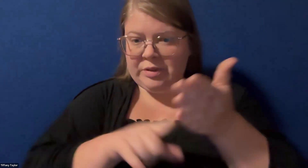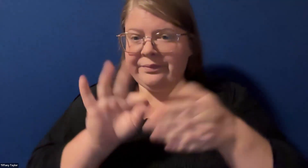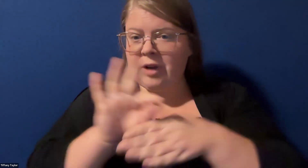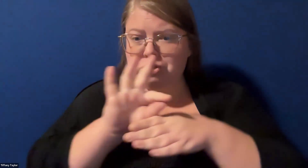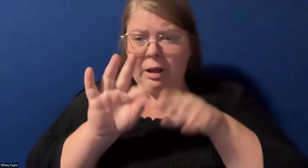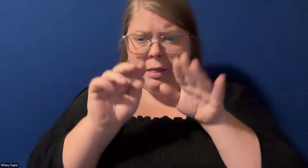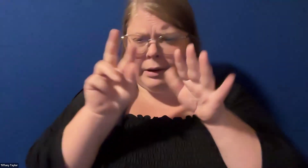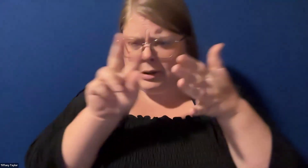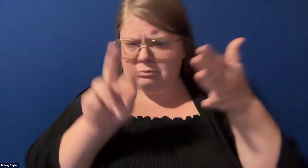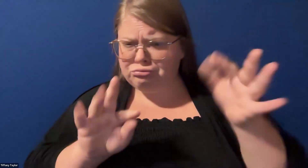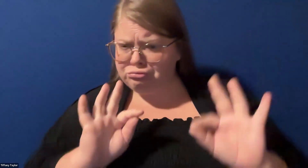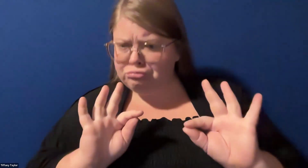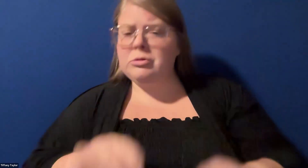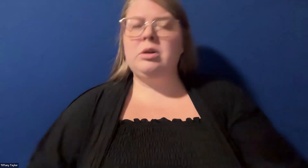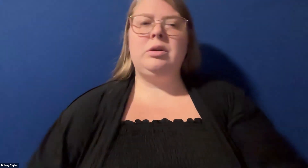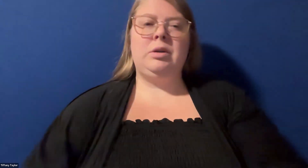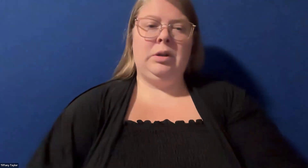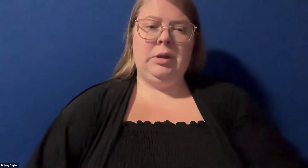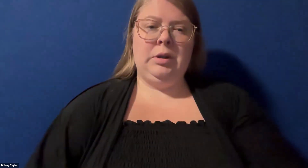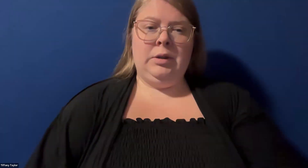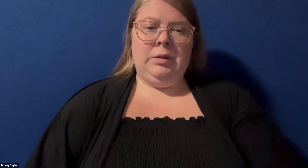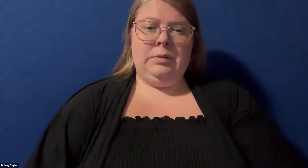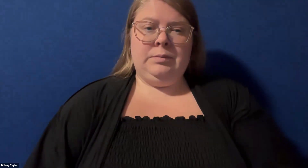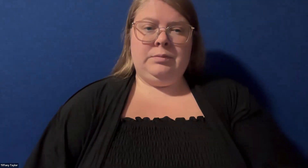there are some other things which is like press enter and press space,